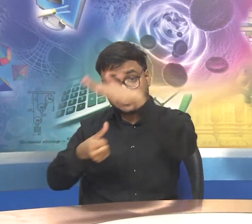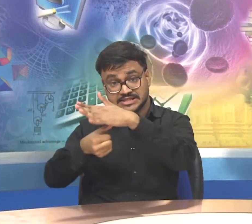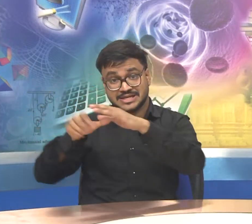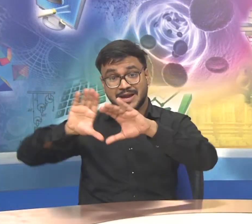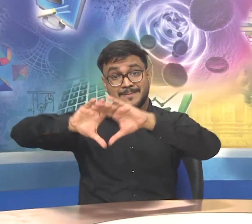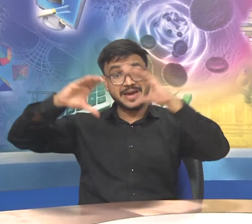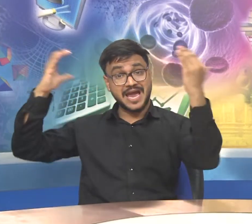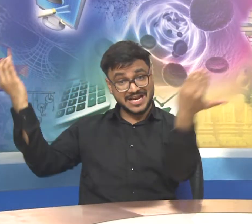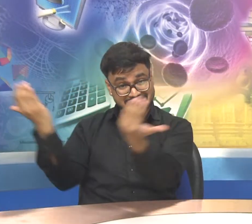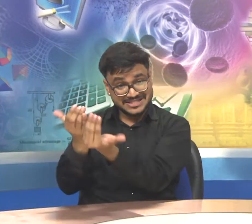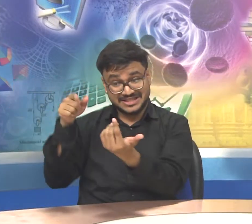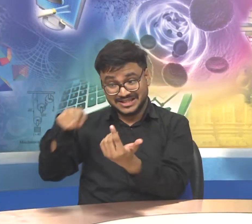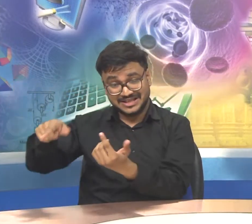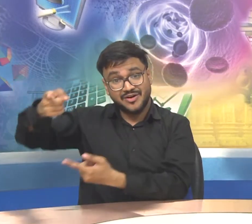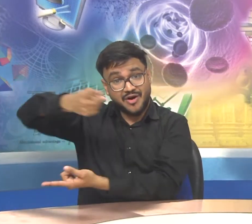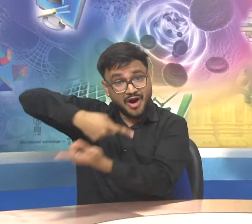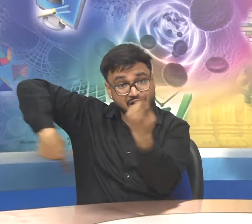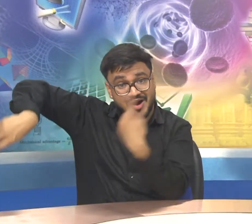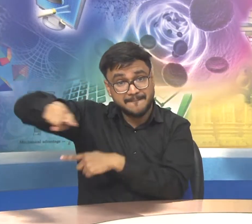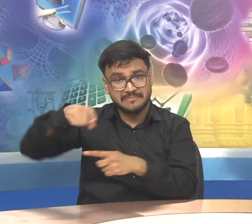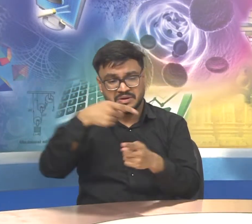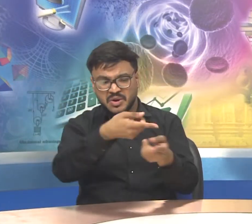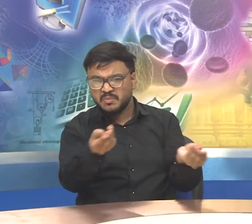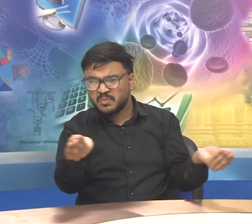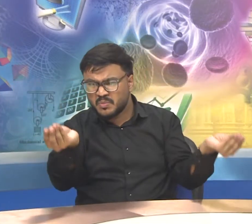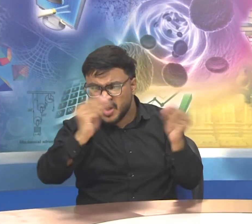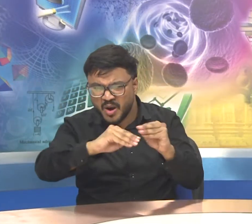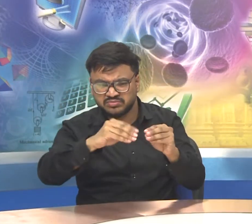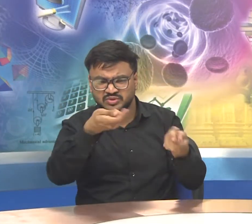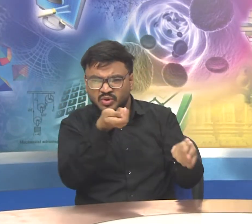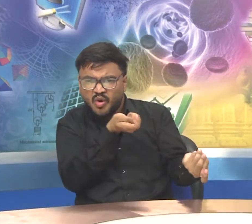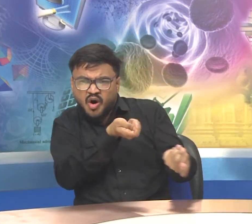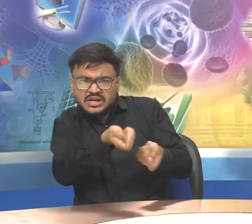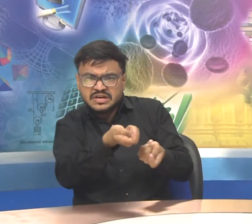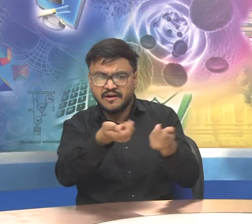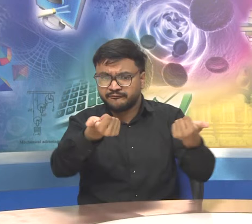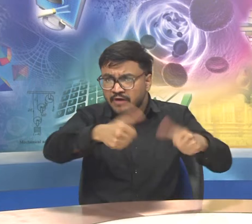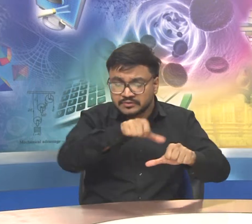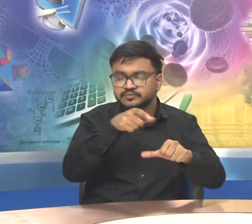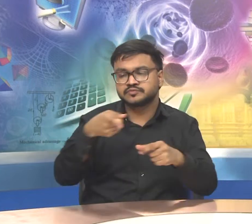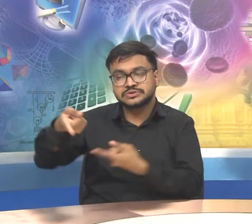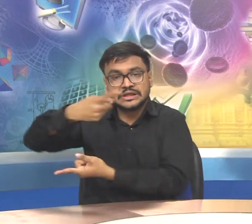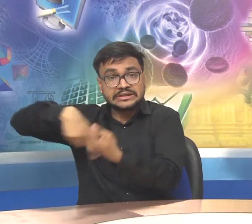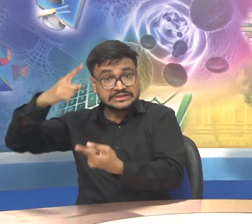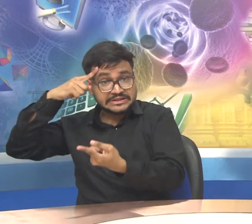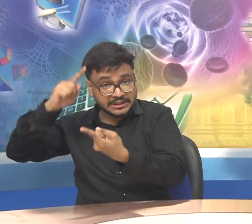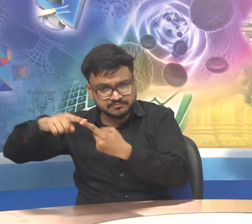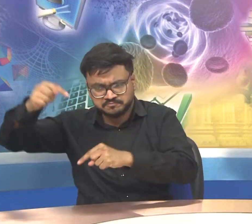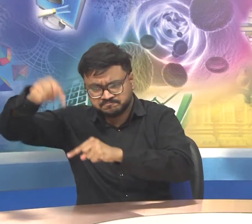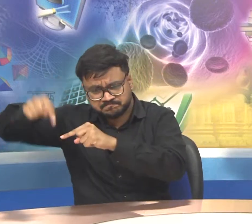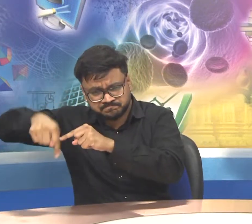The Parliament may increase the number of judges if it deems necessary.